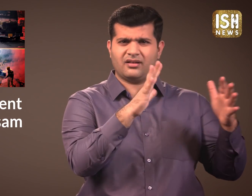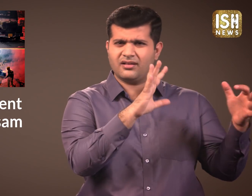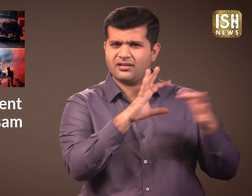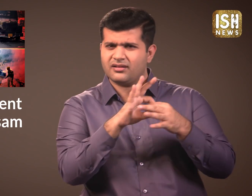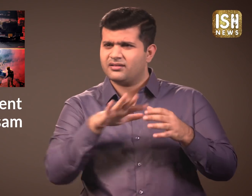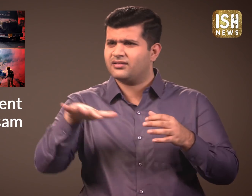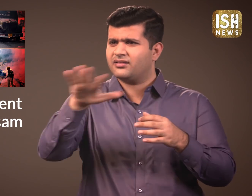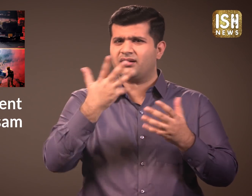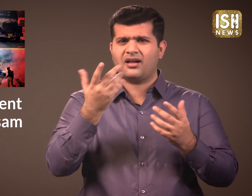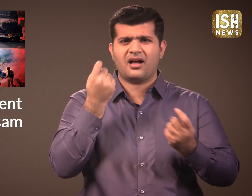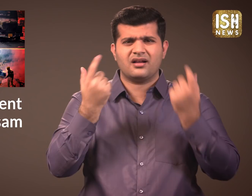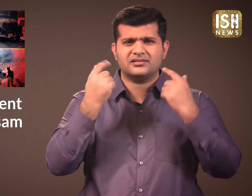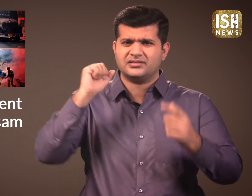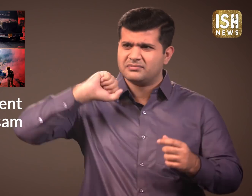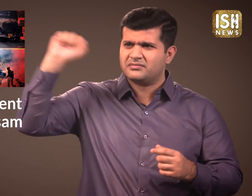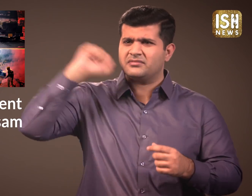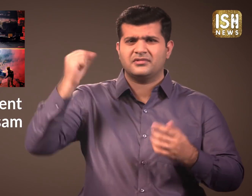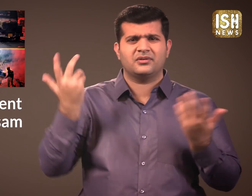Why is Assam protesting the CAB?